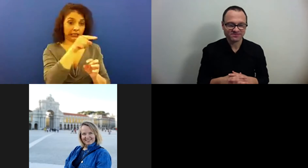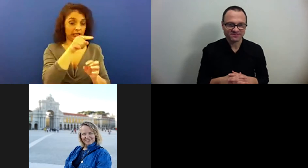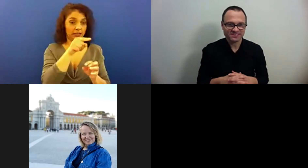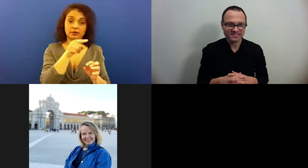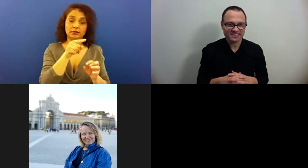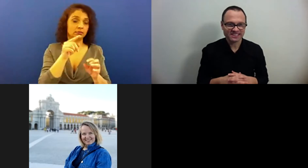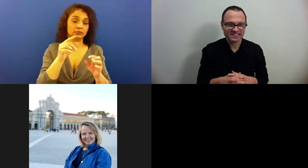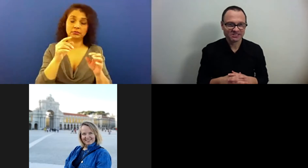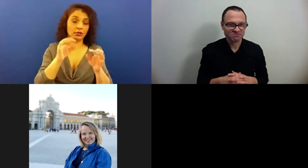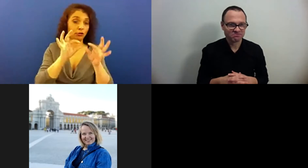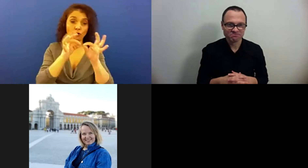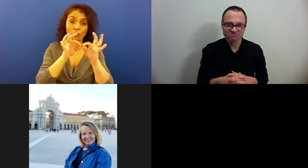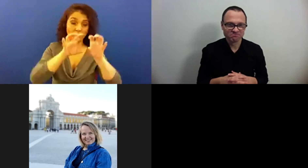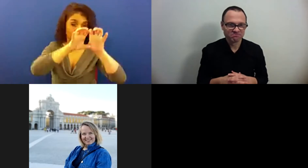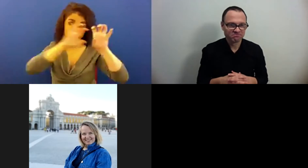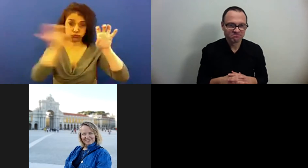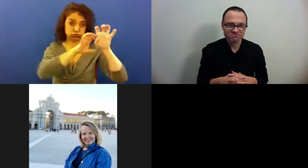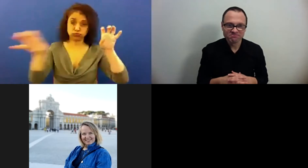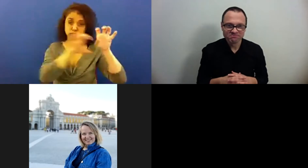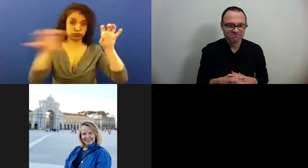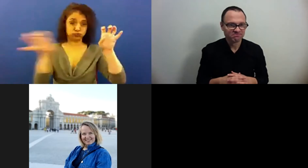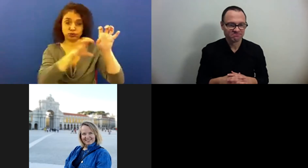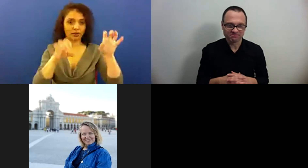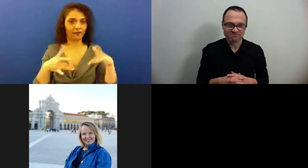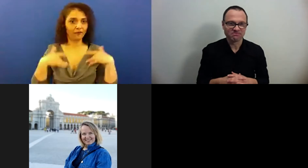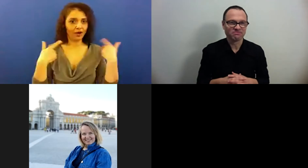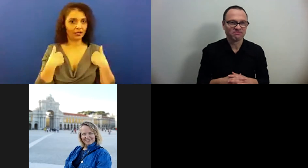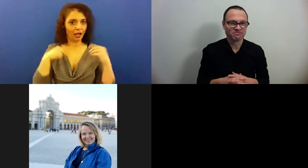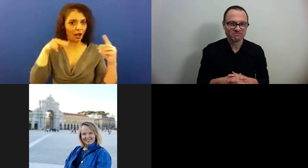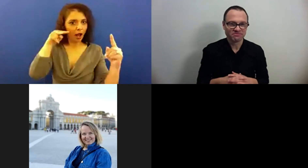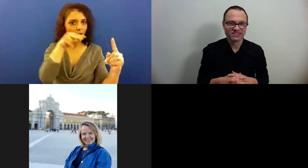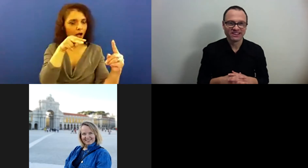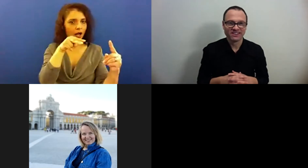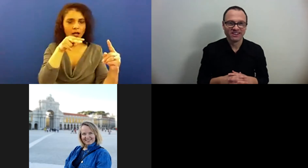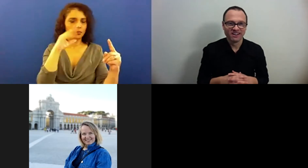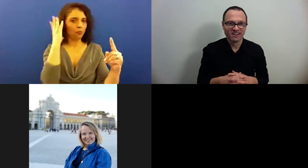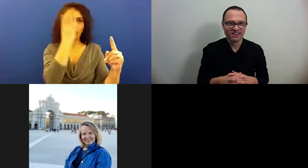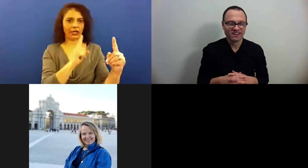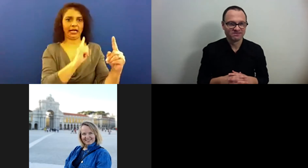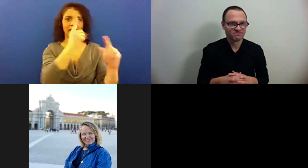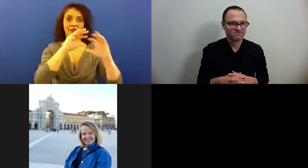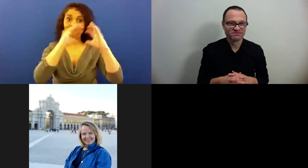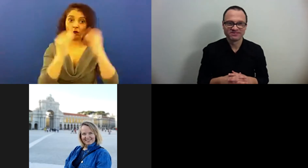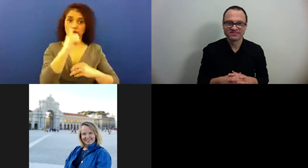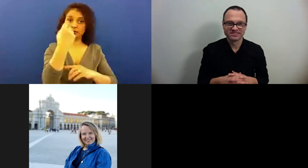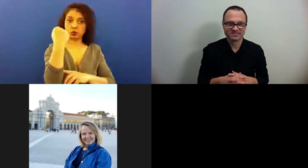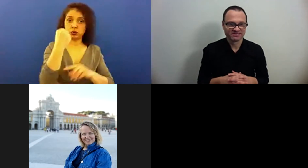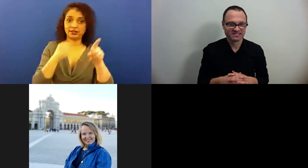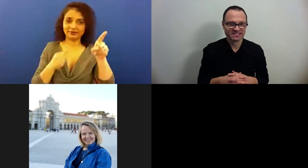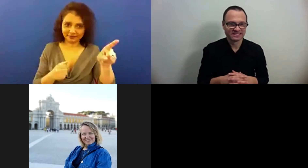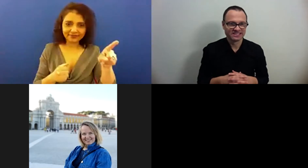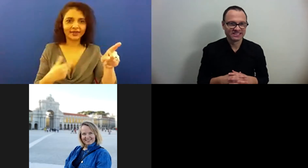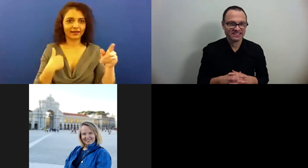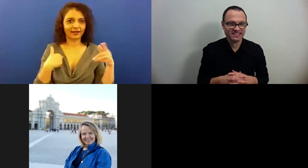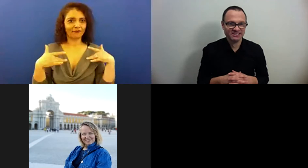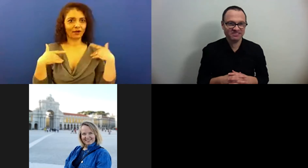with many deaf interpreters. I've never been in a Zoom meeting with so many interpreters. I think it's